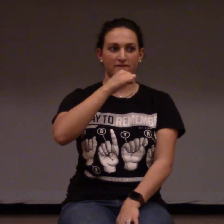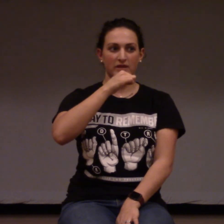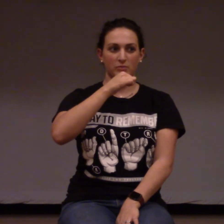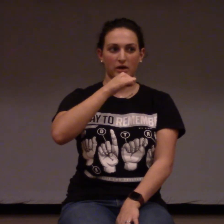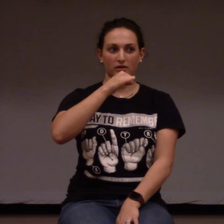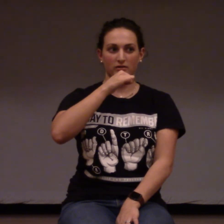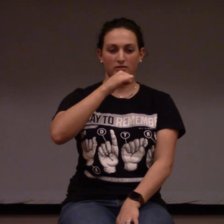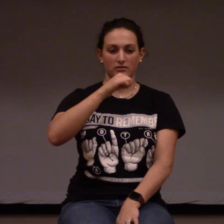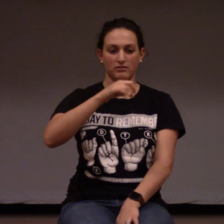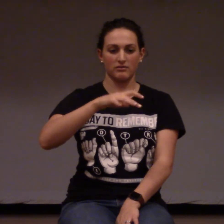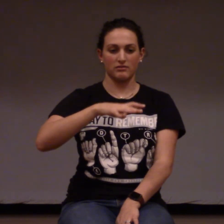female,